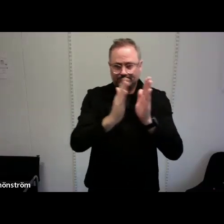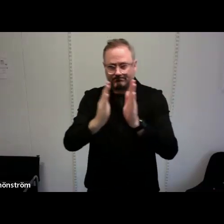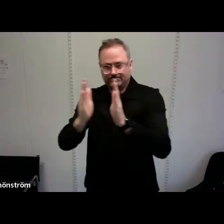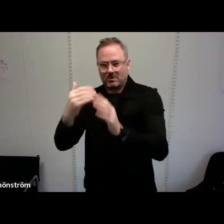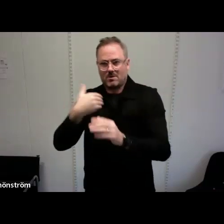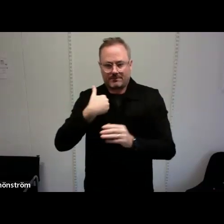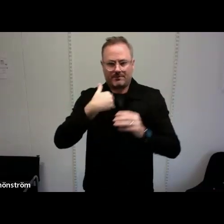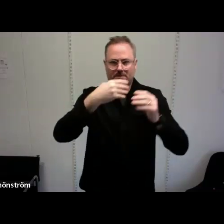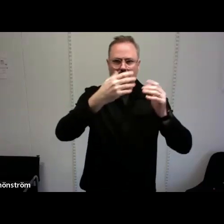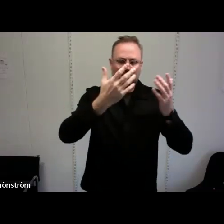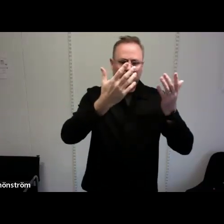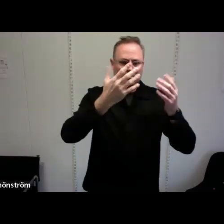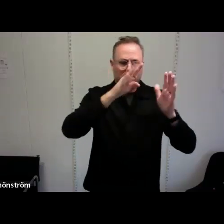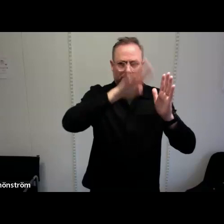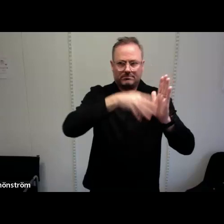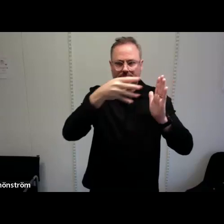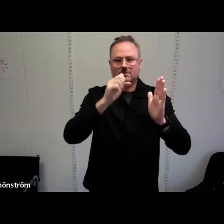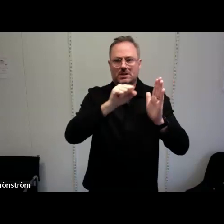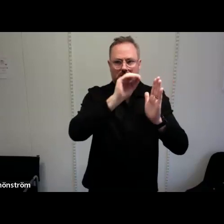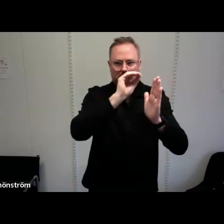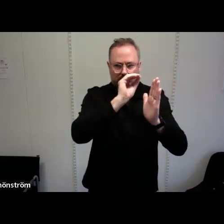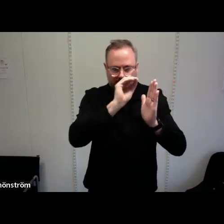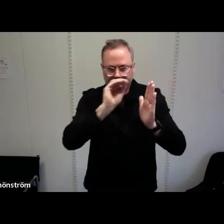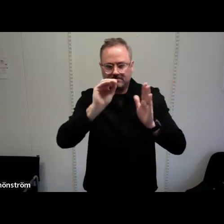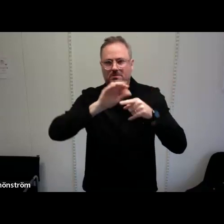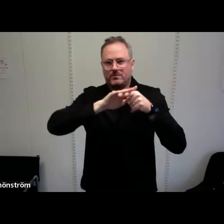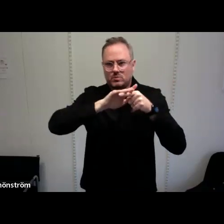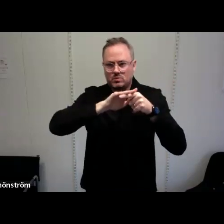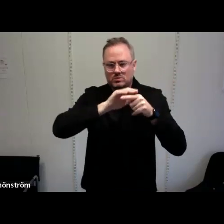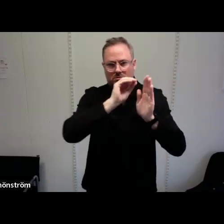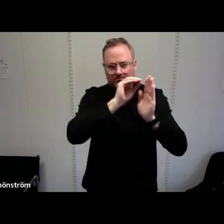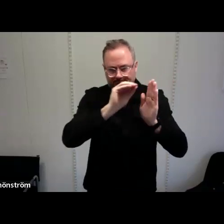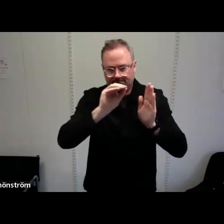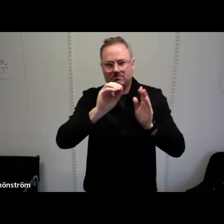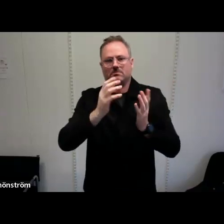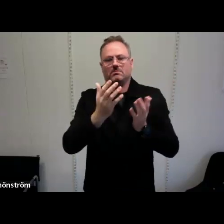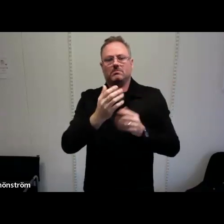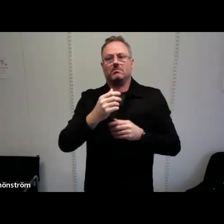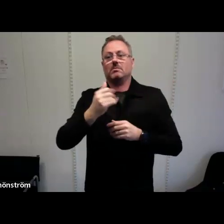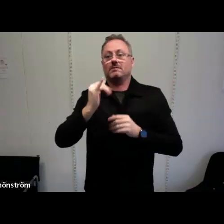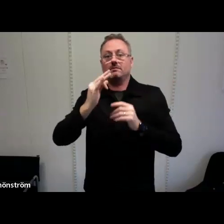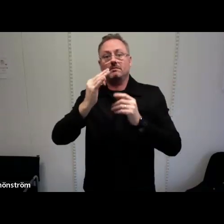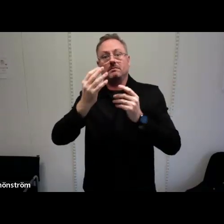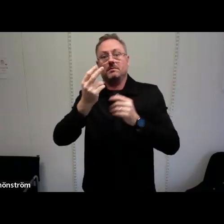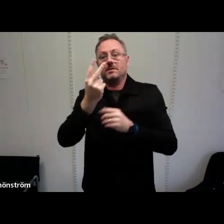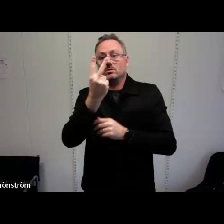item that we have on this test has a corresponding